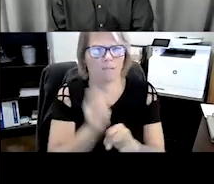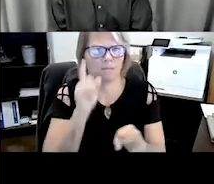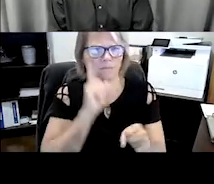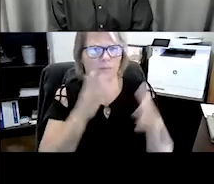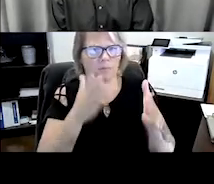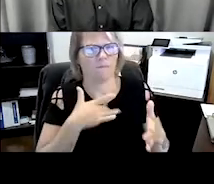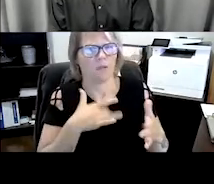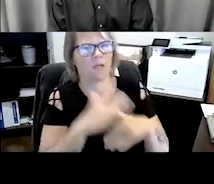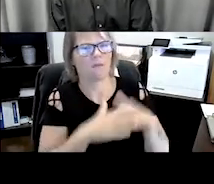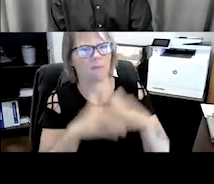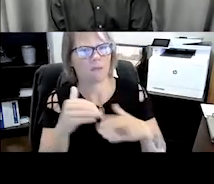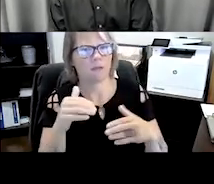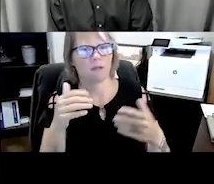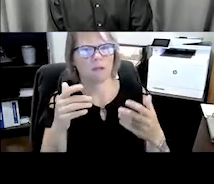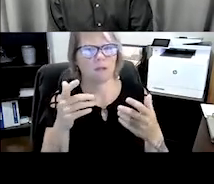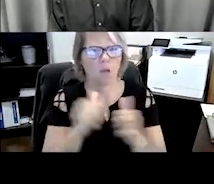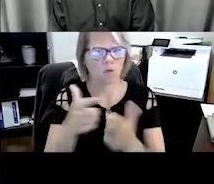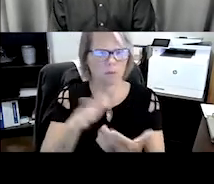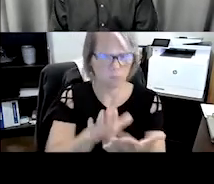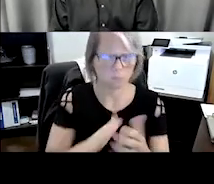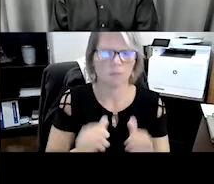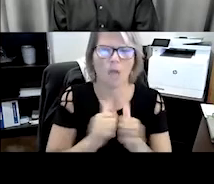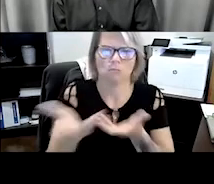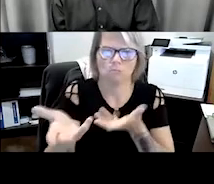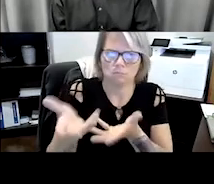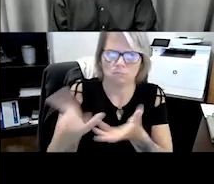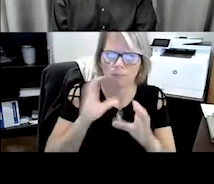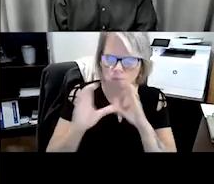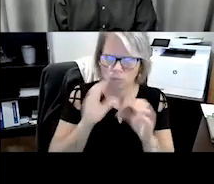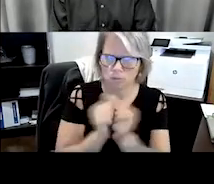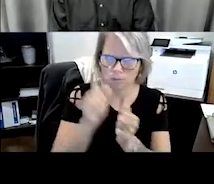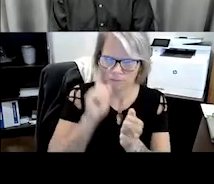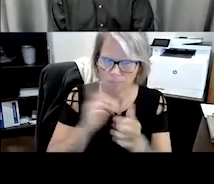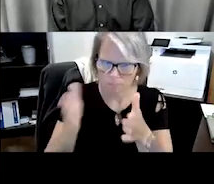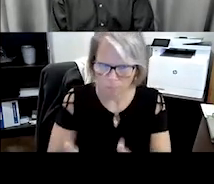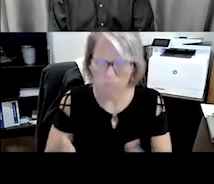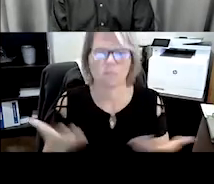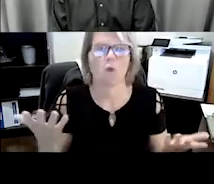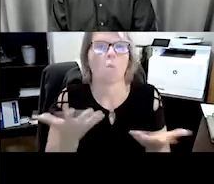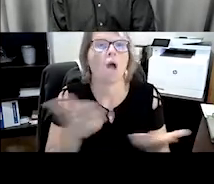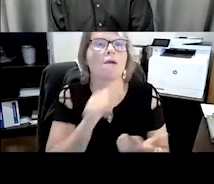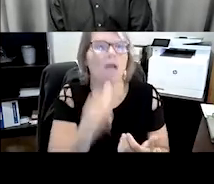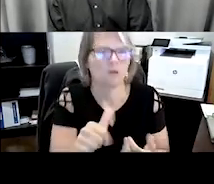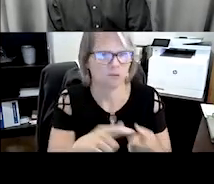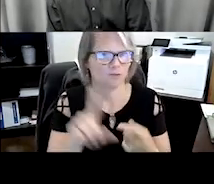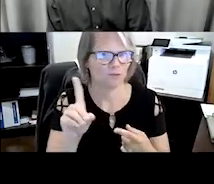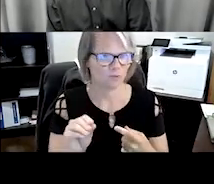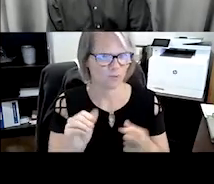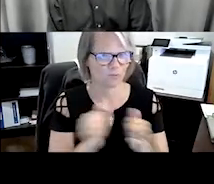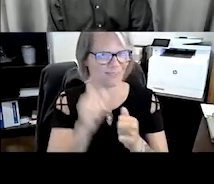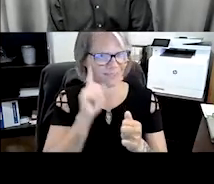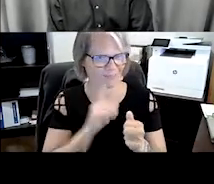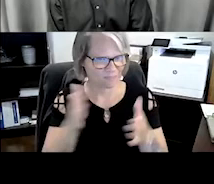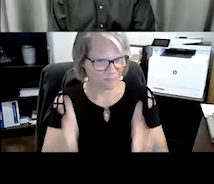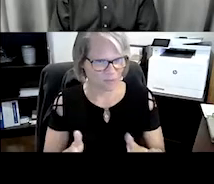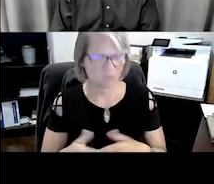how to approach a deaf person, how to make deaf people feel comfortable when you do meet them, ways you can communicate with a